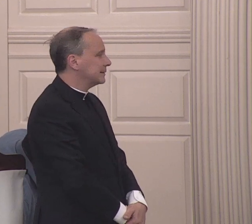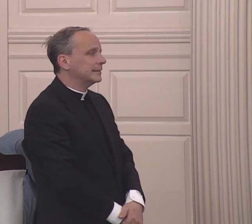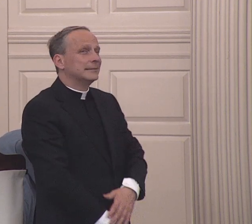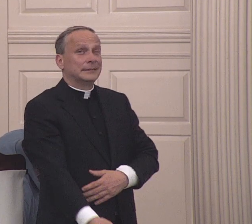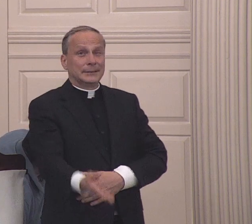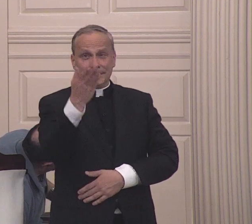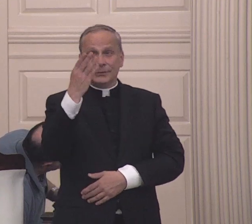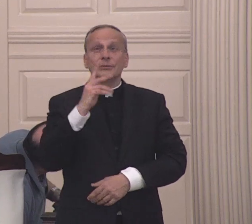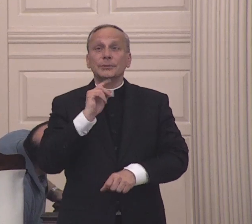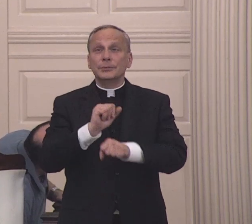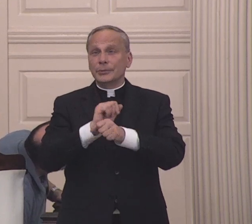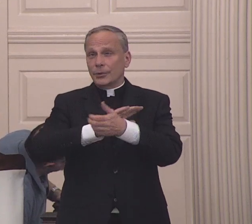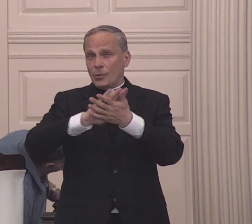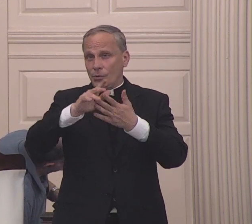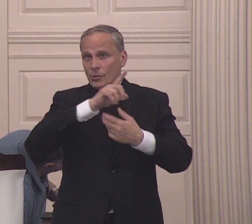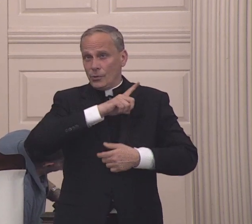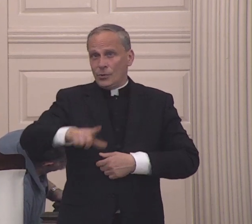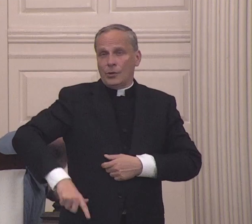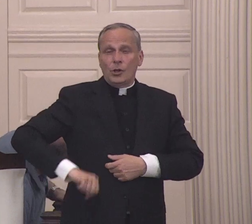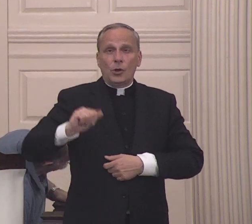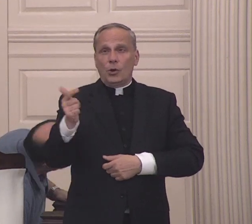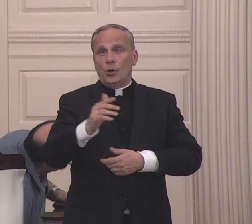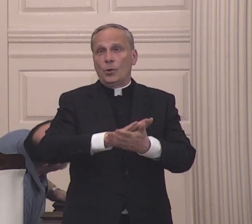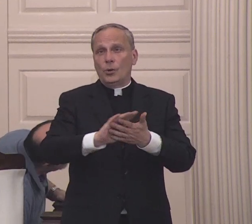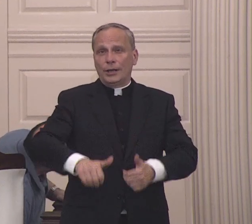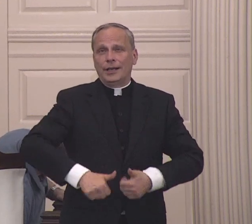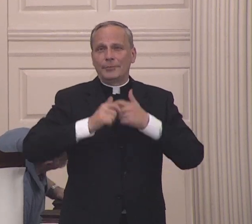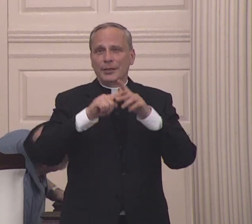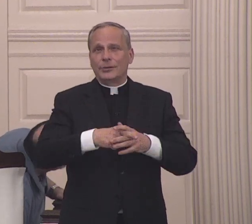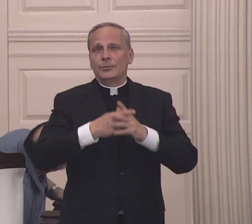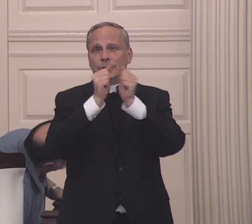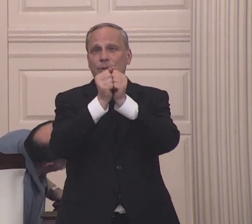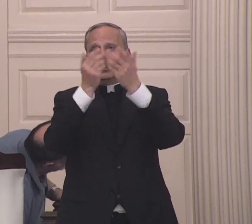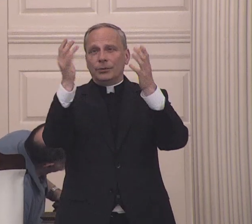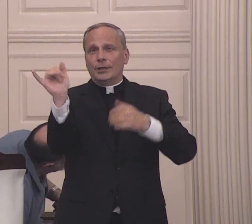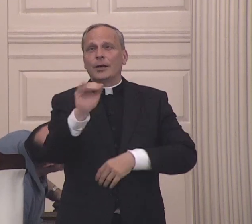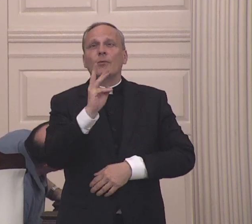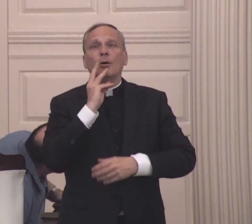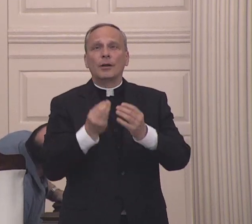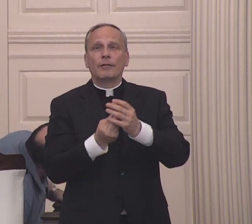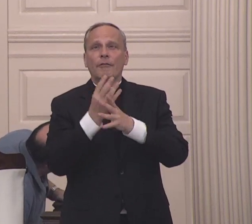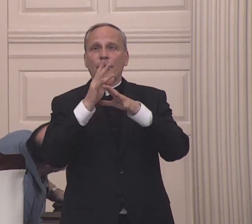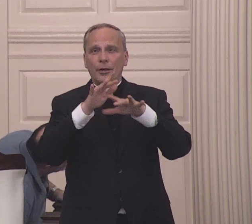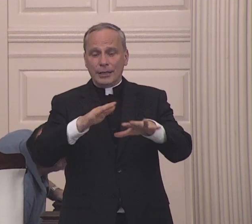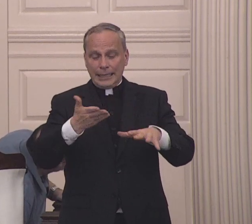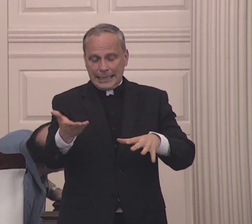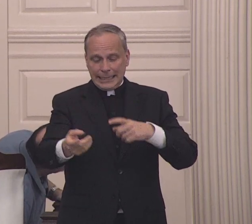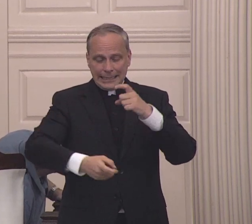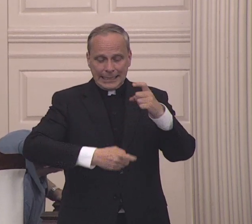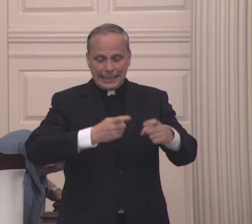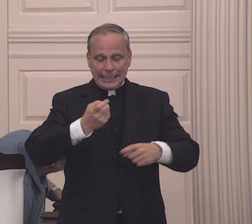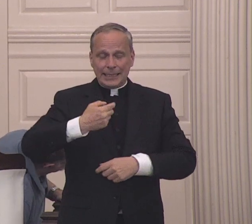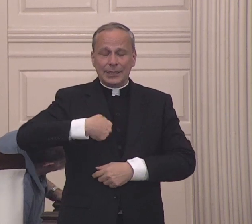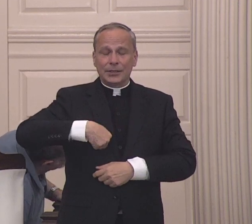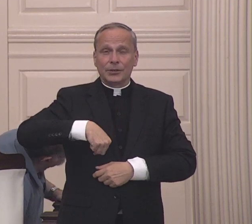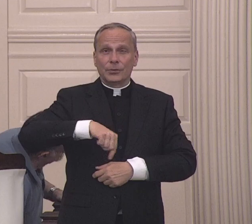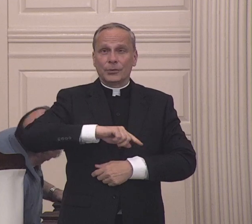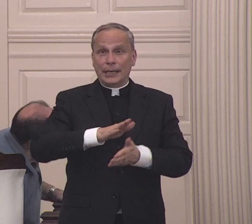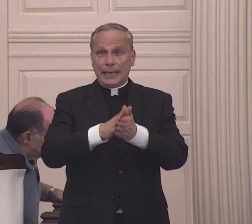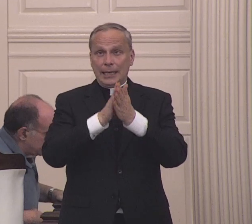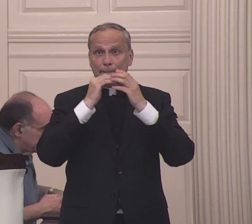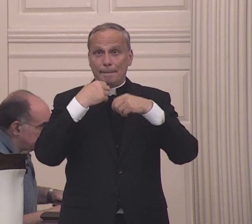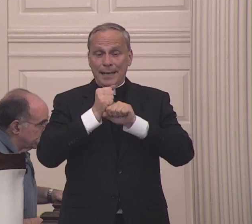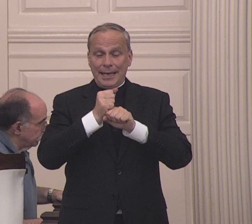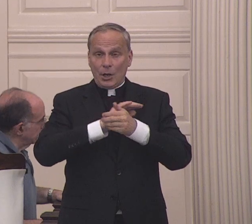You are indeed holy, O Lord, the fount of all holiness. Make holy, therefore, these gifts, we